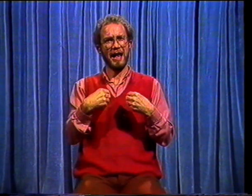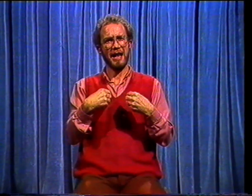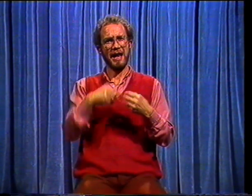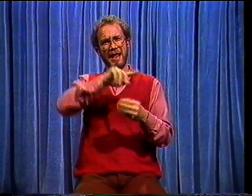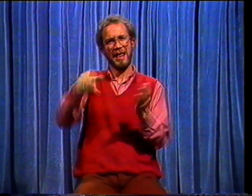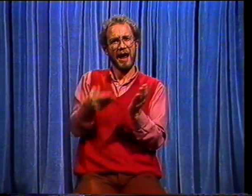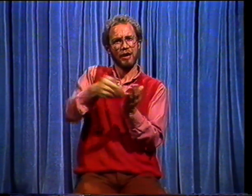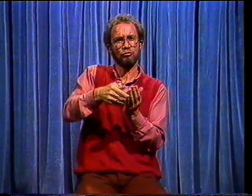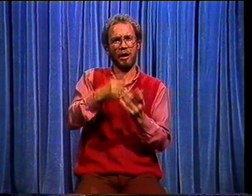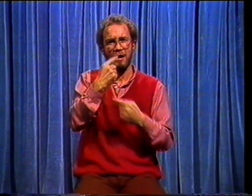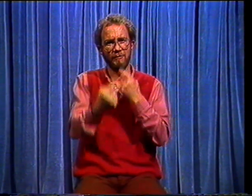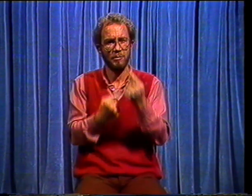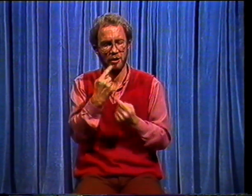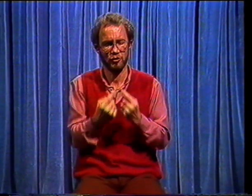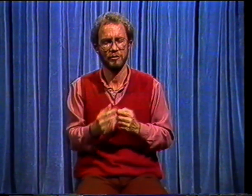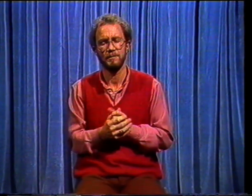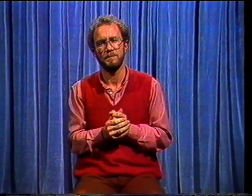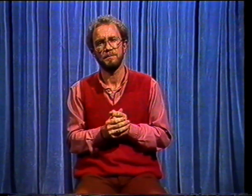extra information.